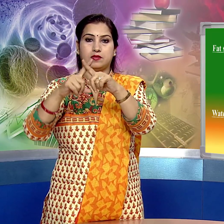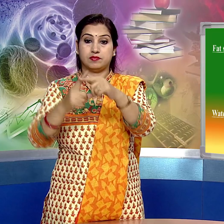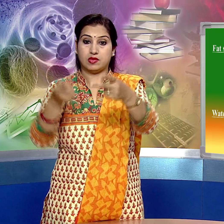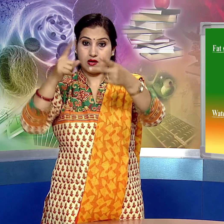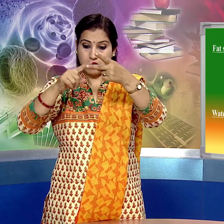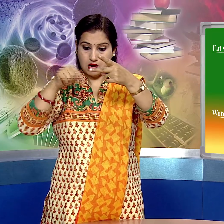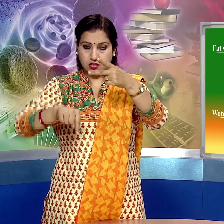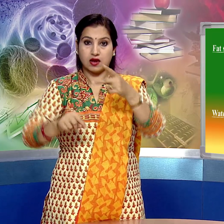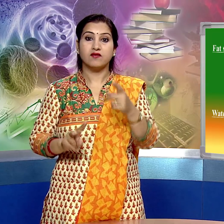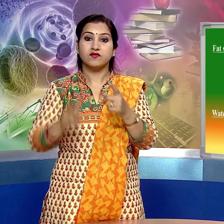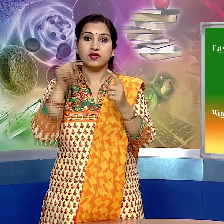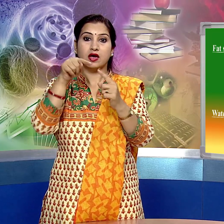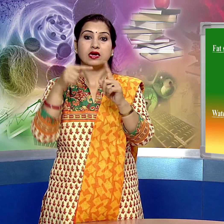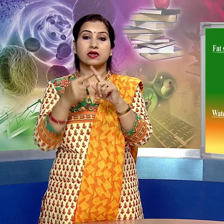And the other one is vitamin C.